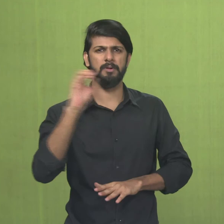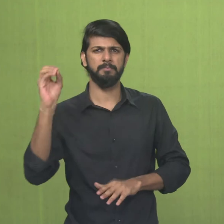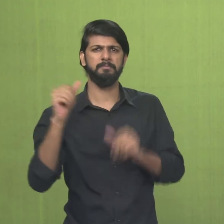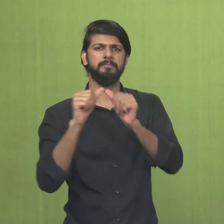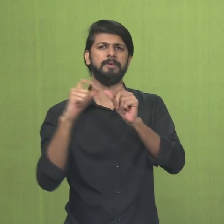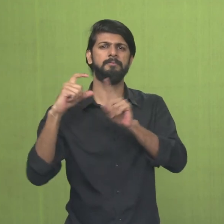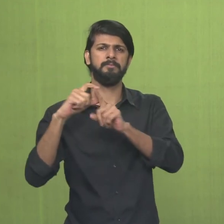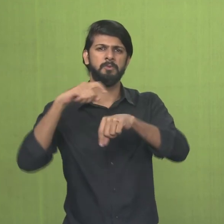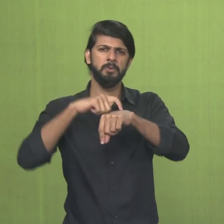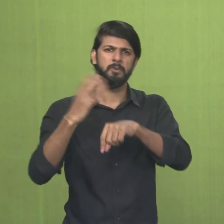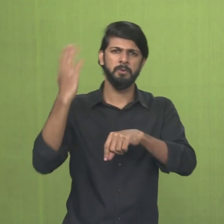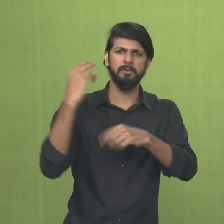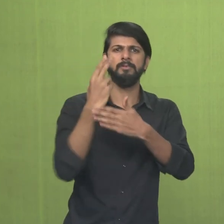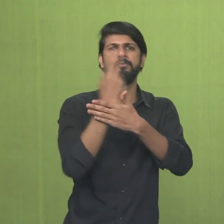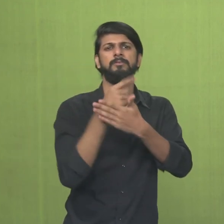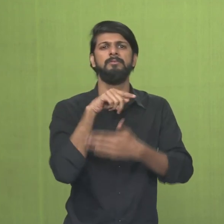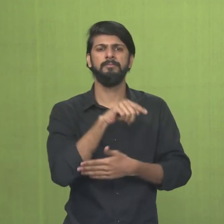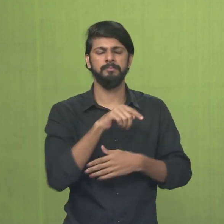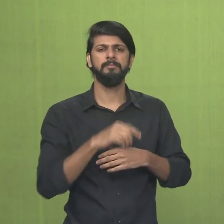This was made in the 18th century.